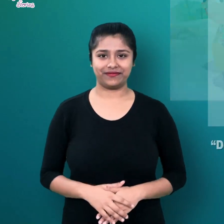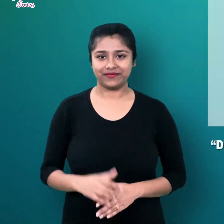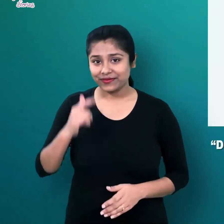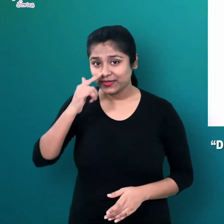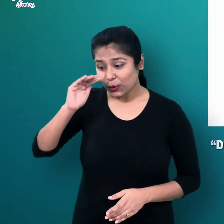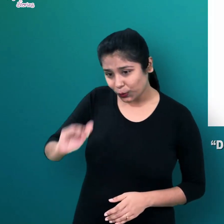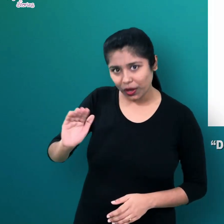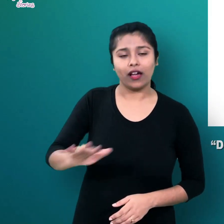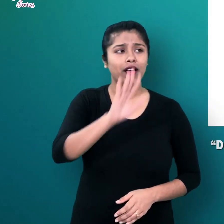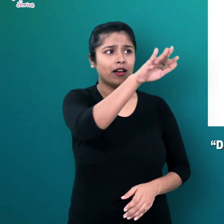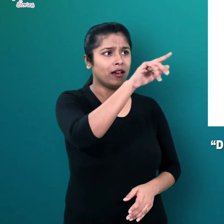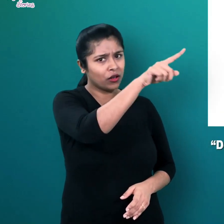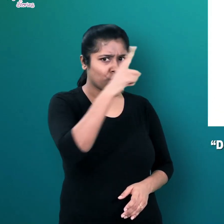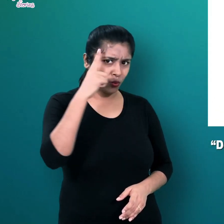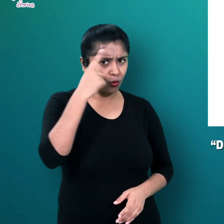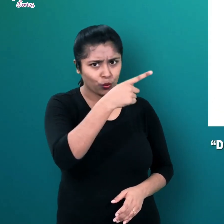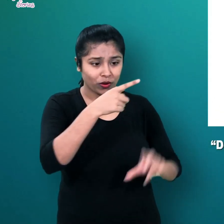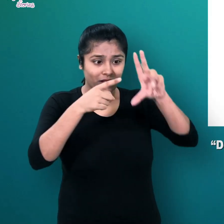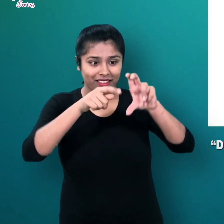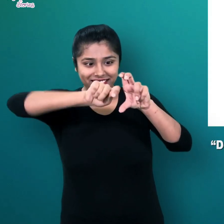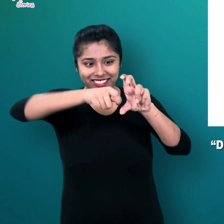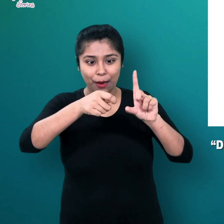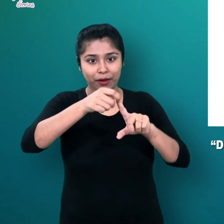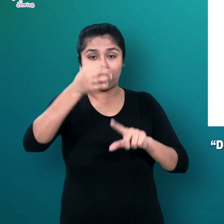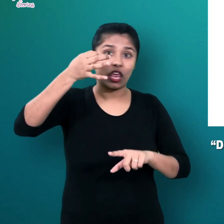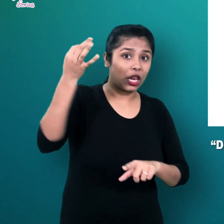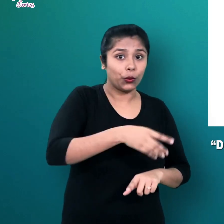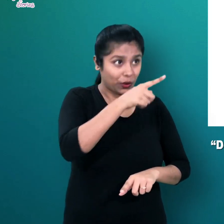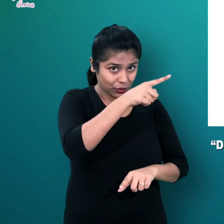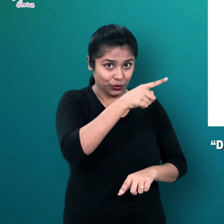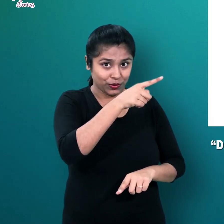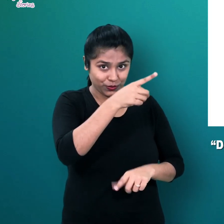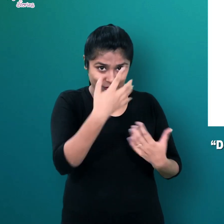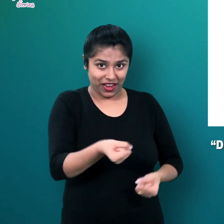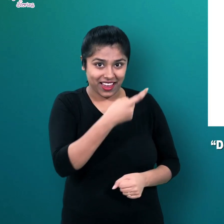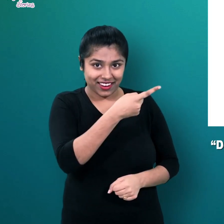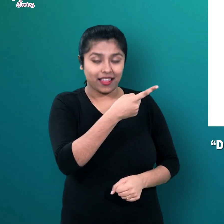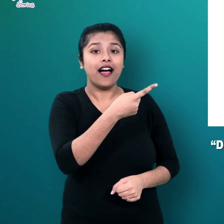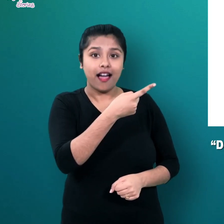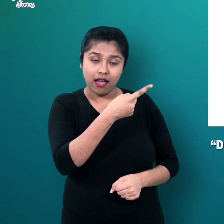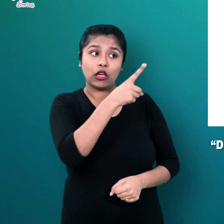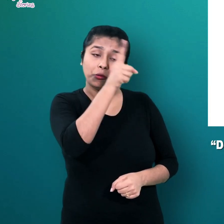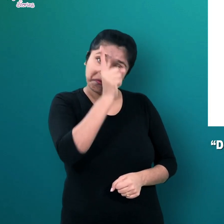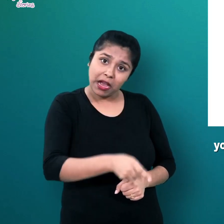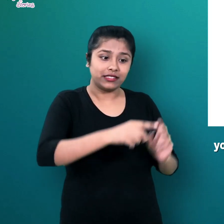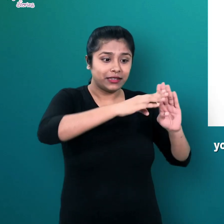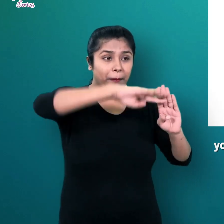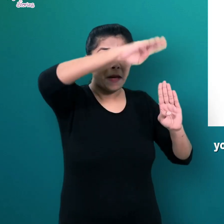"Do you know, Riju Didi," Manju said, "if you want to make a new key for a lock, you have to copy